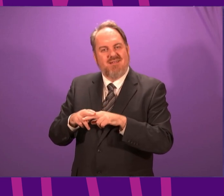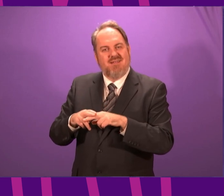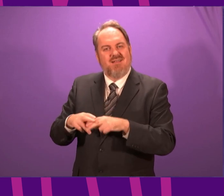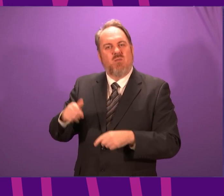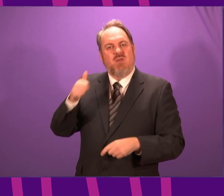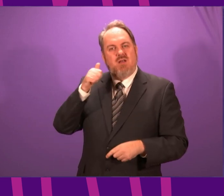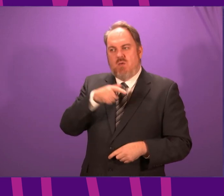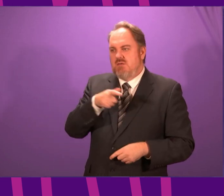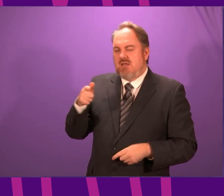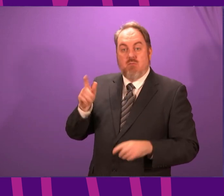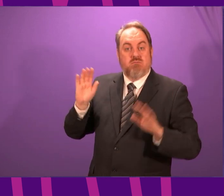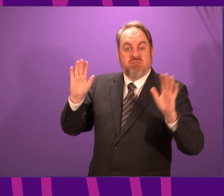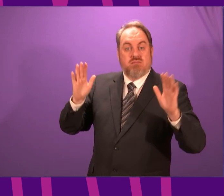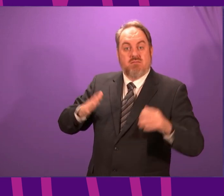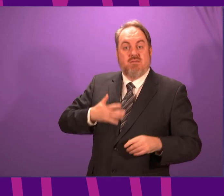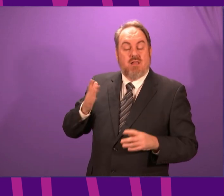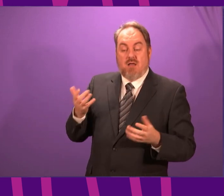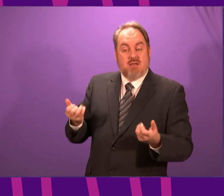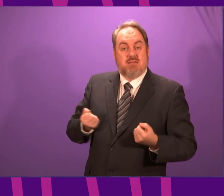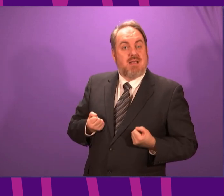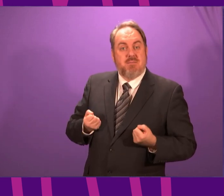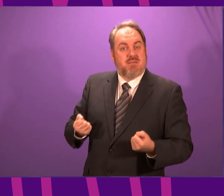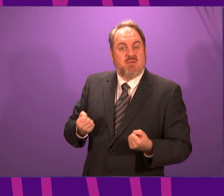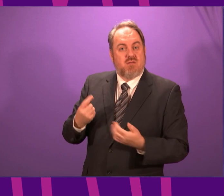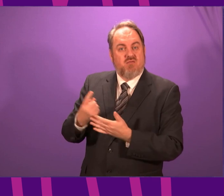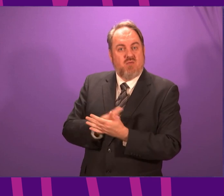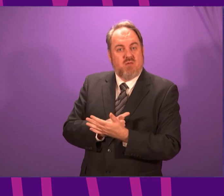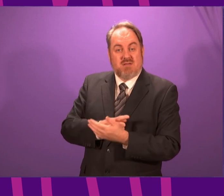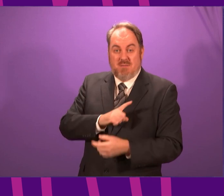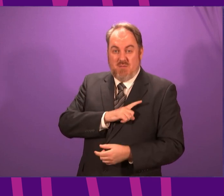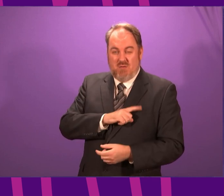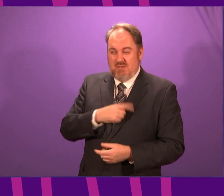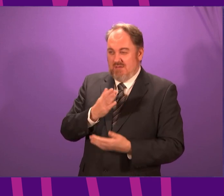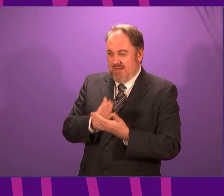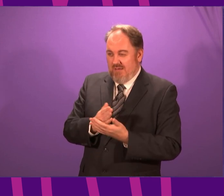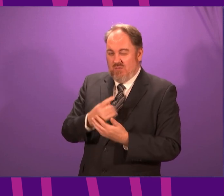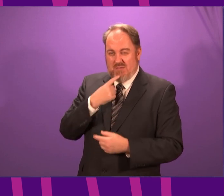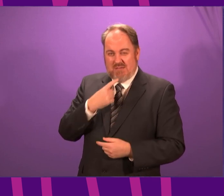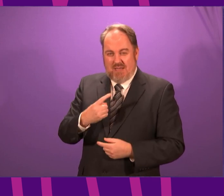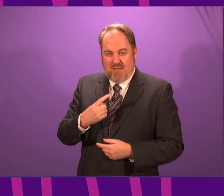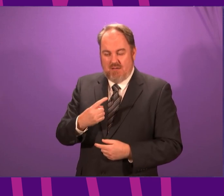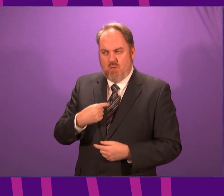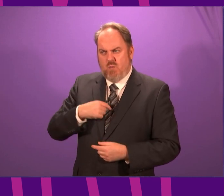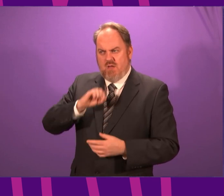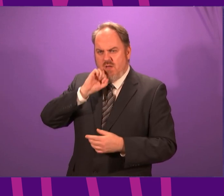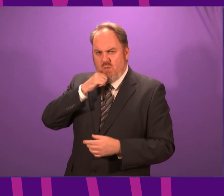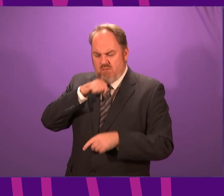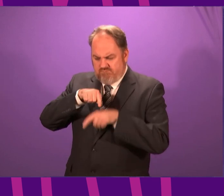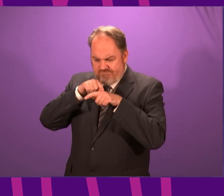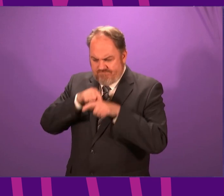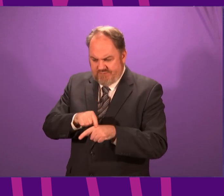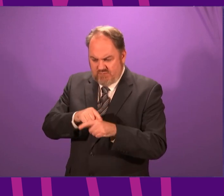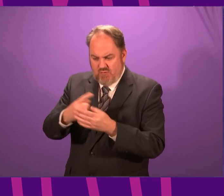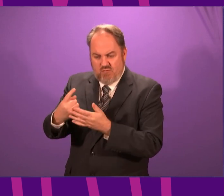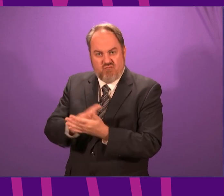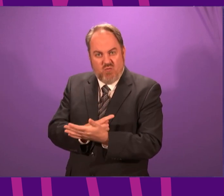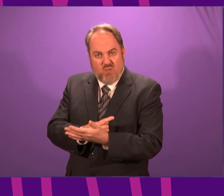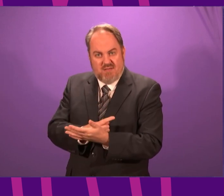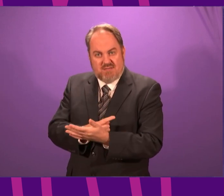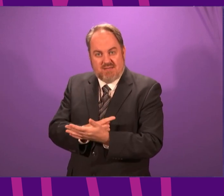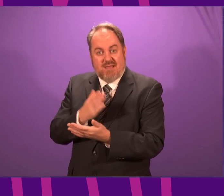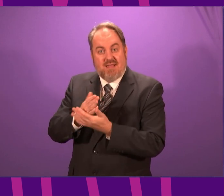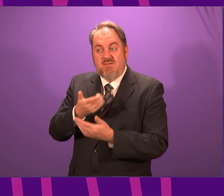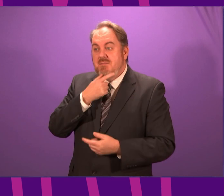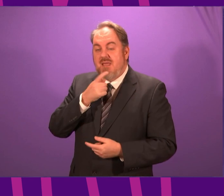to compliance. Because we know that once that Rubicon of knowingly and purposefully casting the rules aside is crossed, keeping